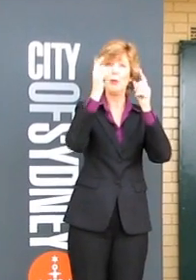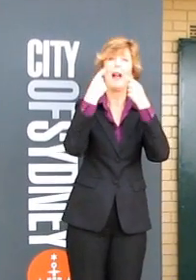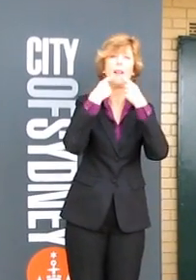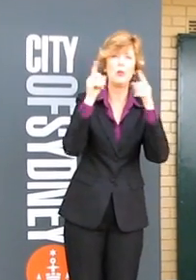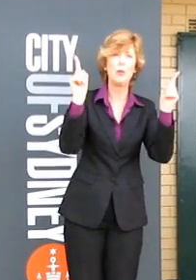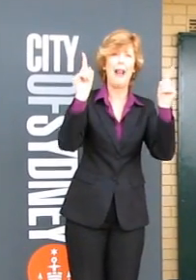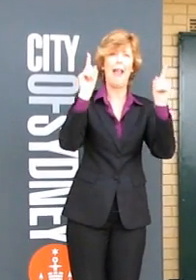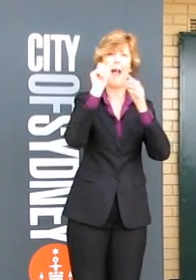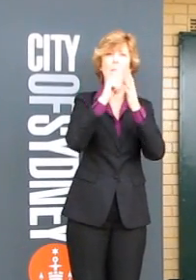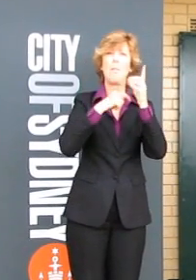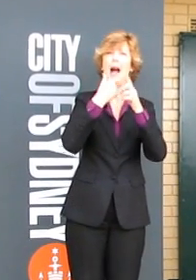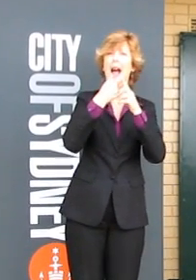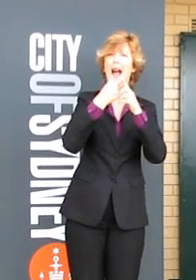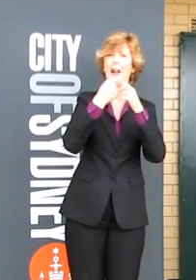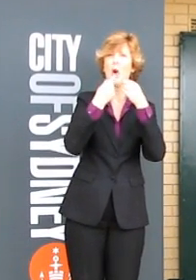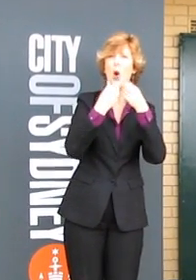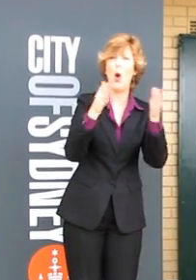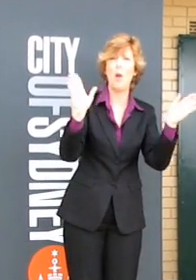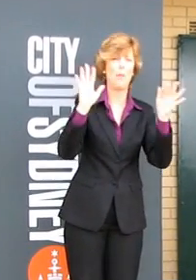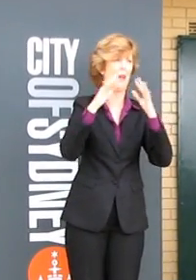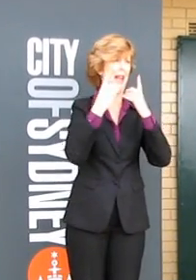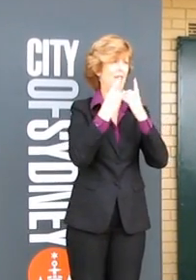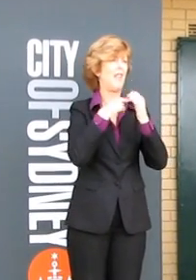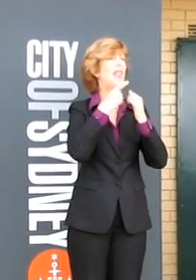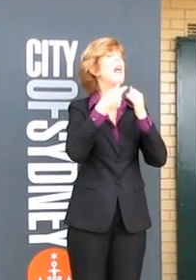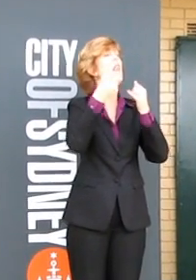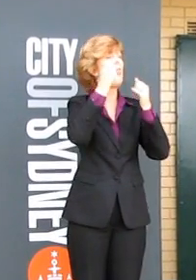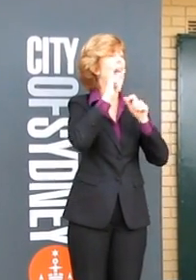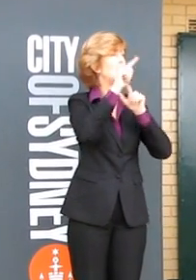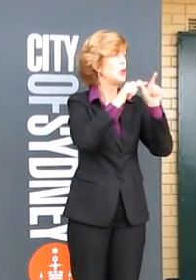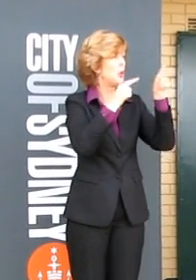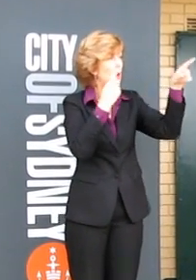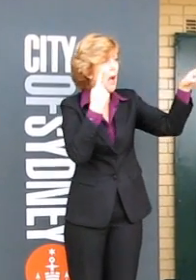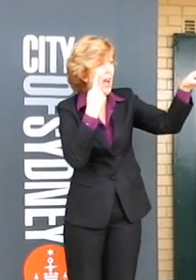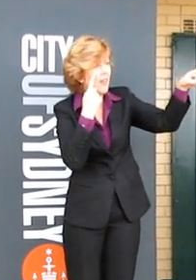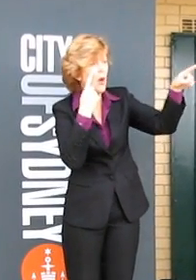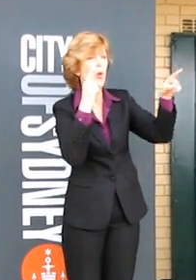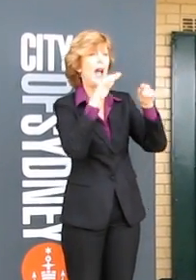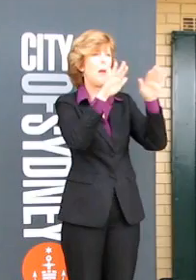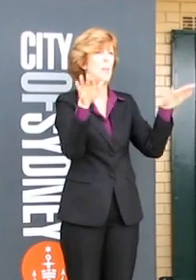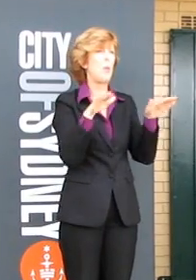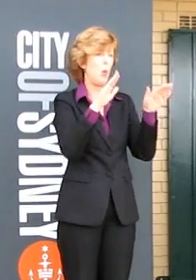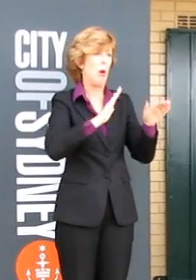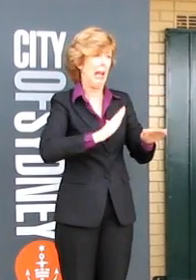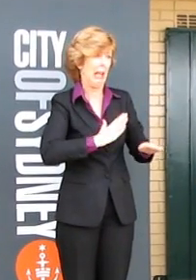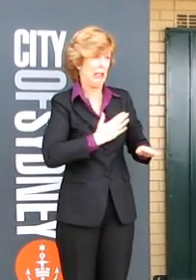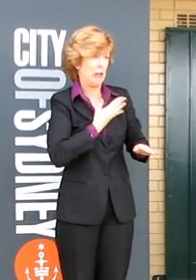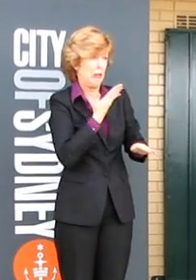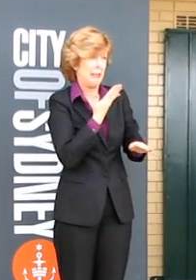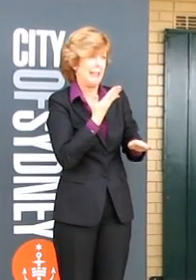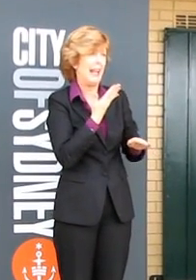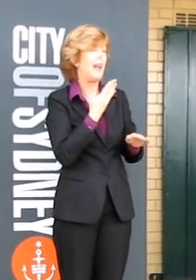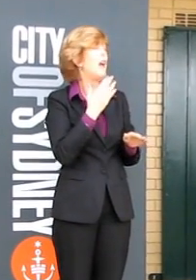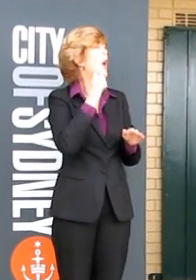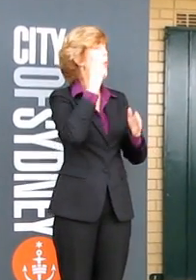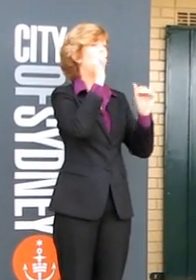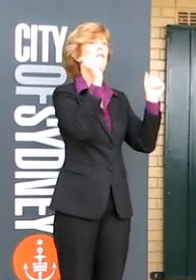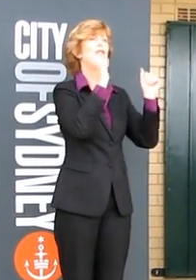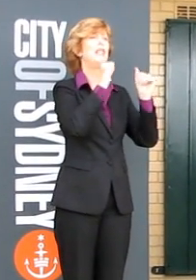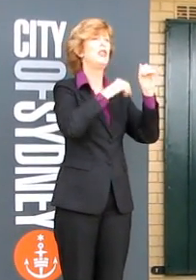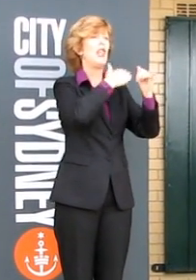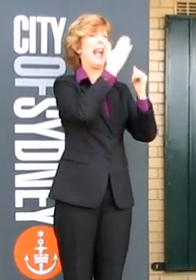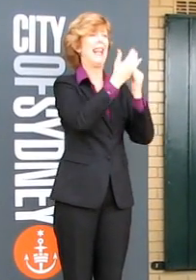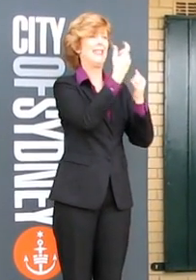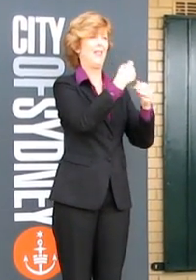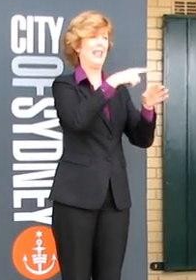facilities in the park, and then take you on a tour of the pool, because that is very, very interesting. And we will have finished that by the end of the